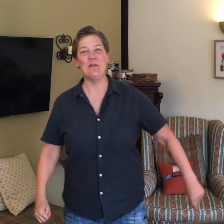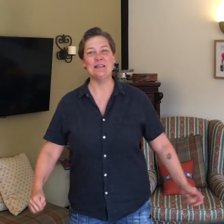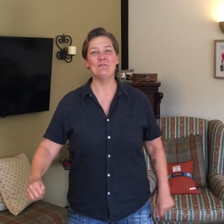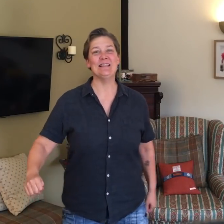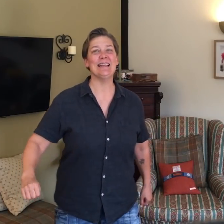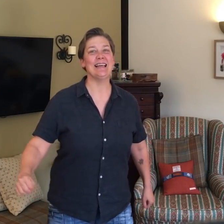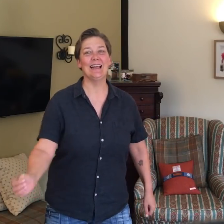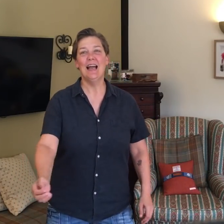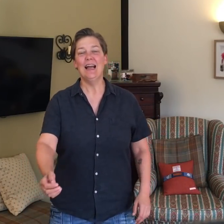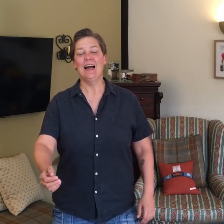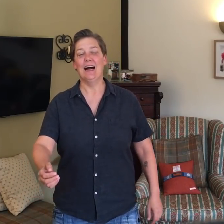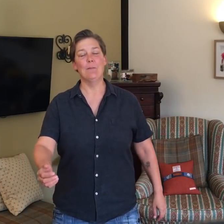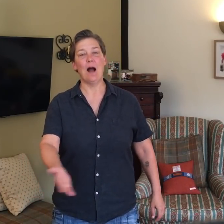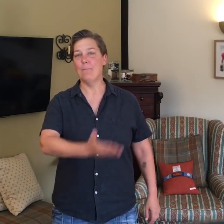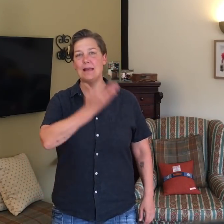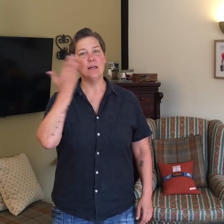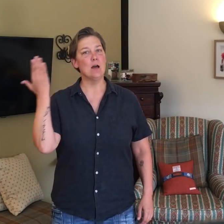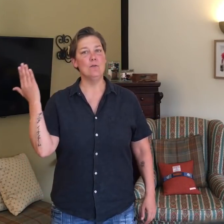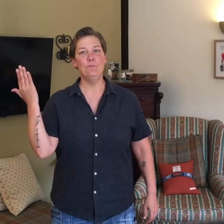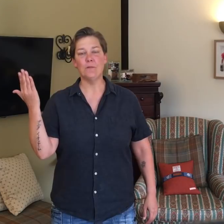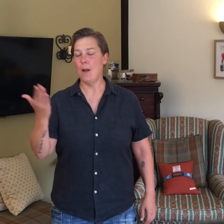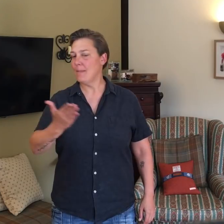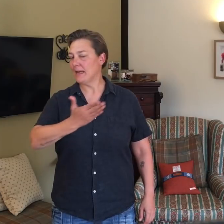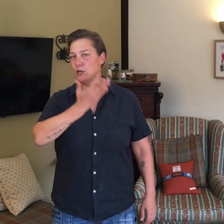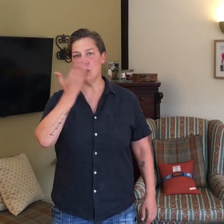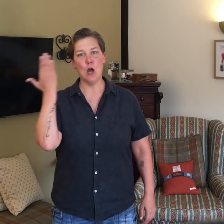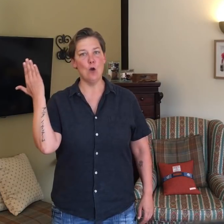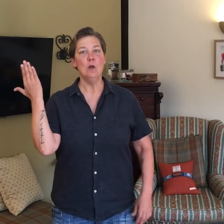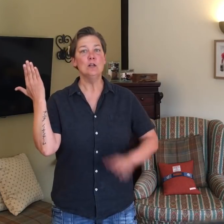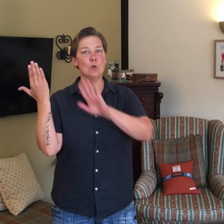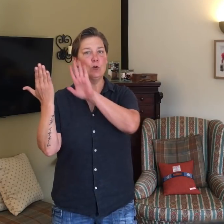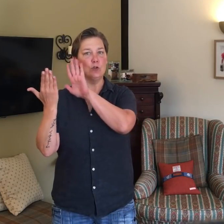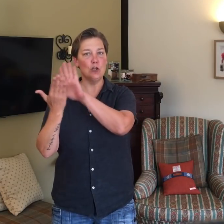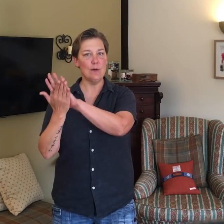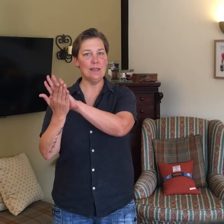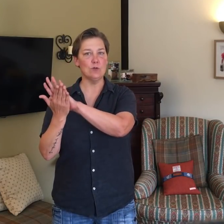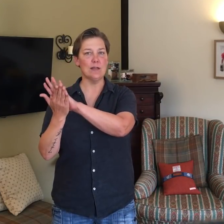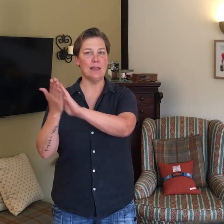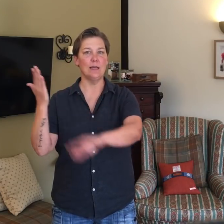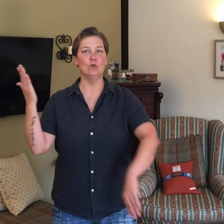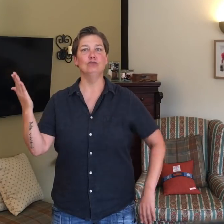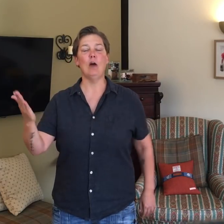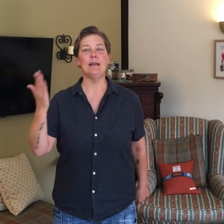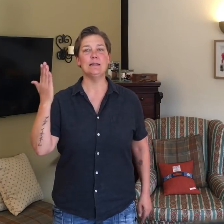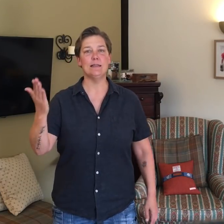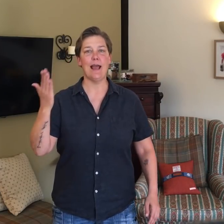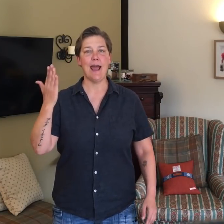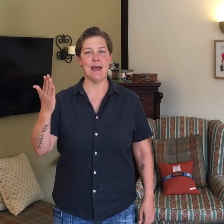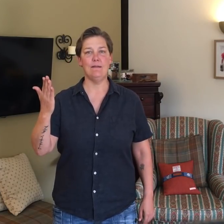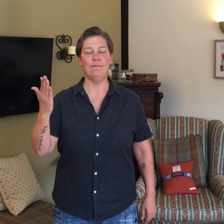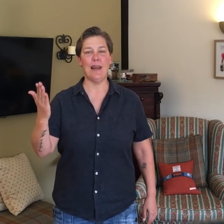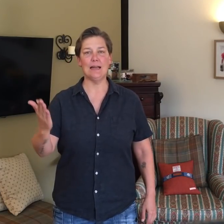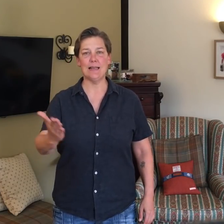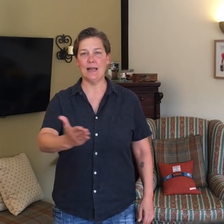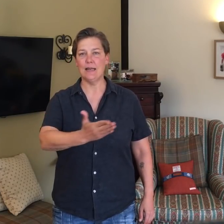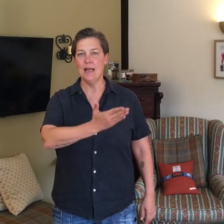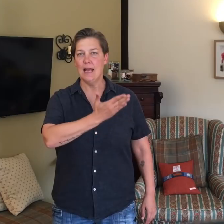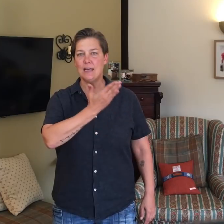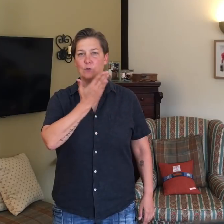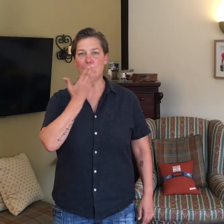to be singing I make no. I make no. So what you're doing is you're taking your right hand, flat hand, and you're